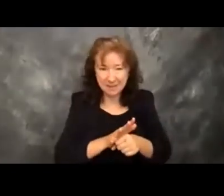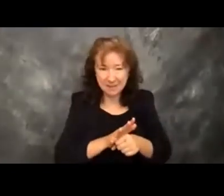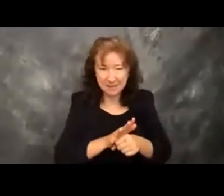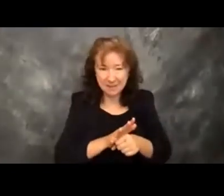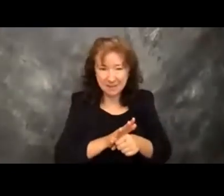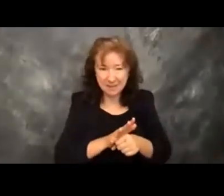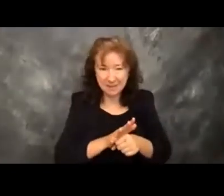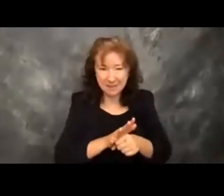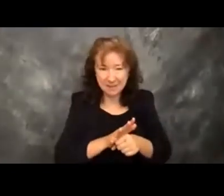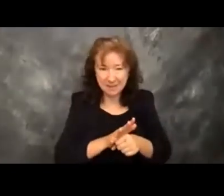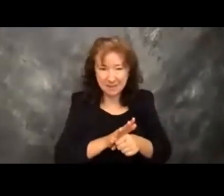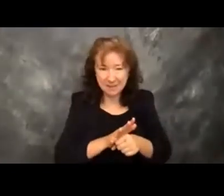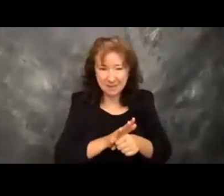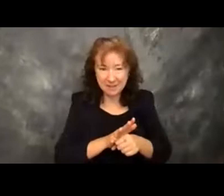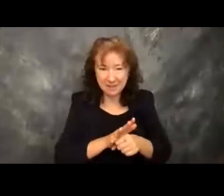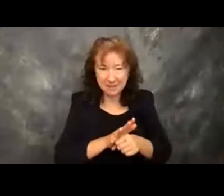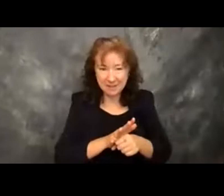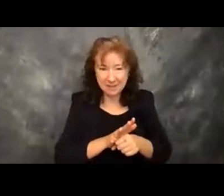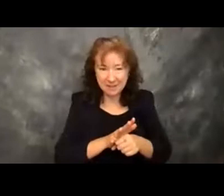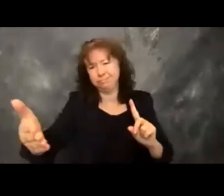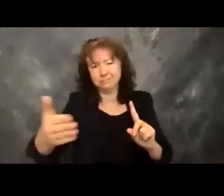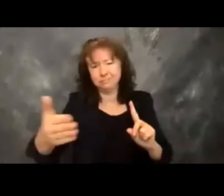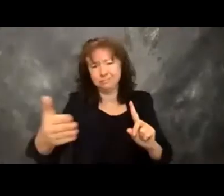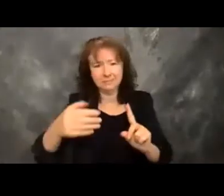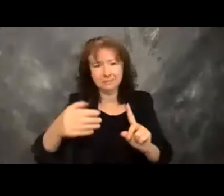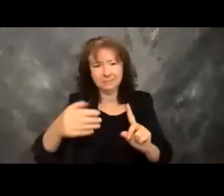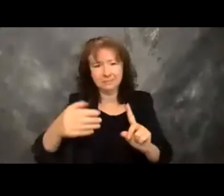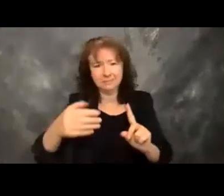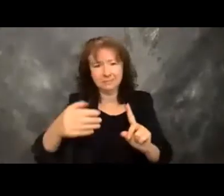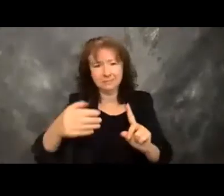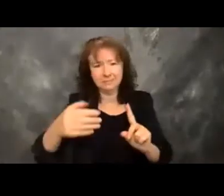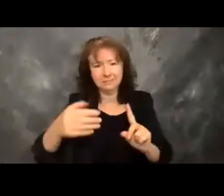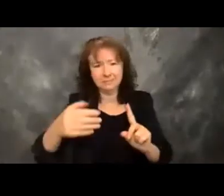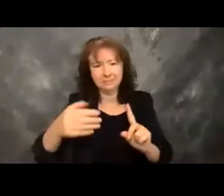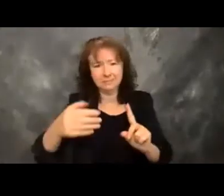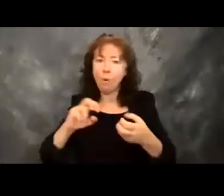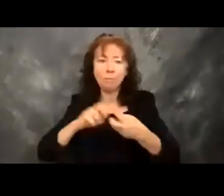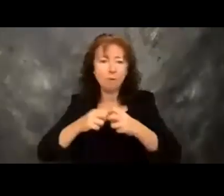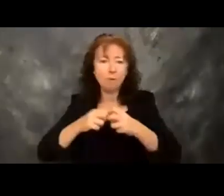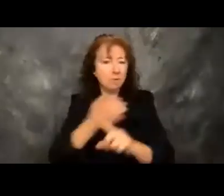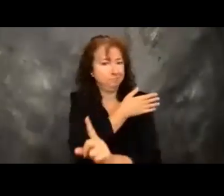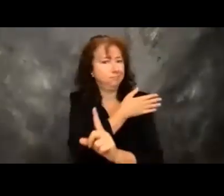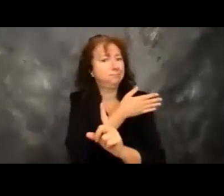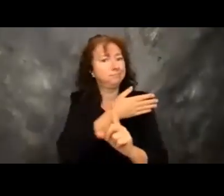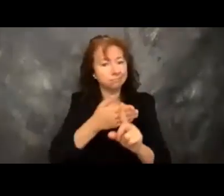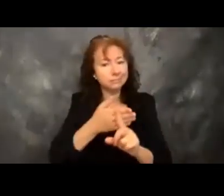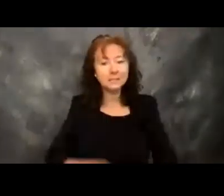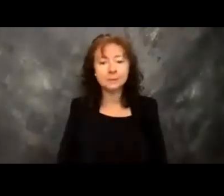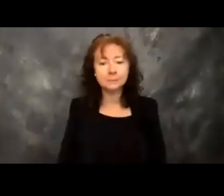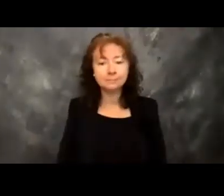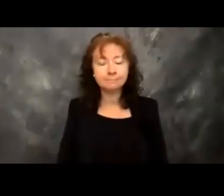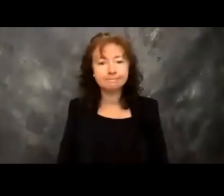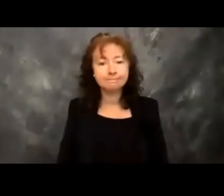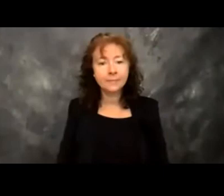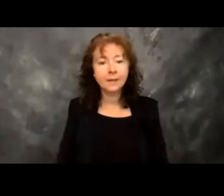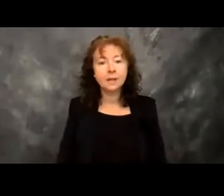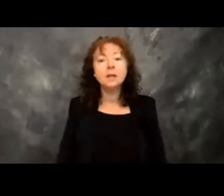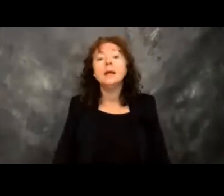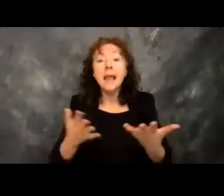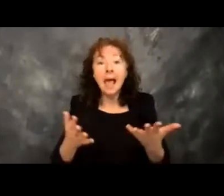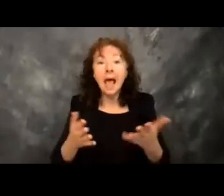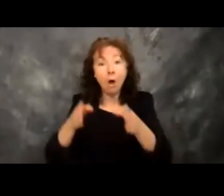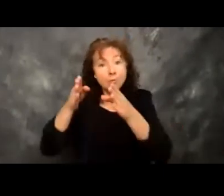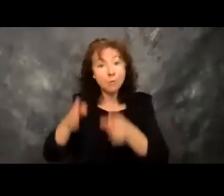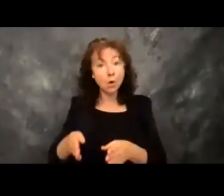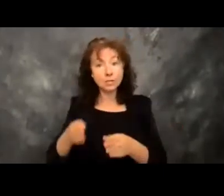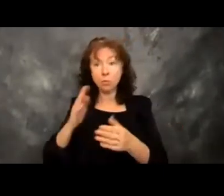certain challenges have been added to what was before. In terms of running for the elections,